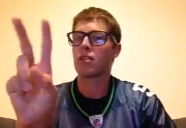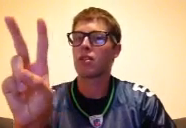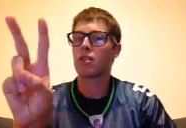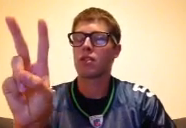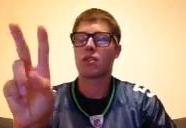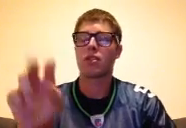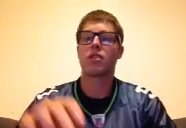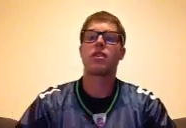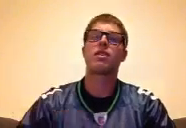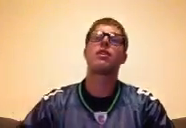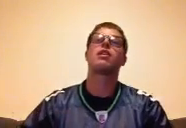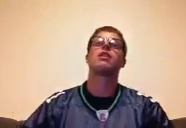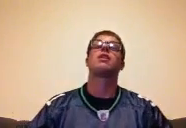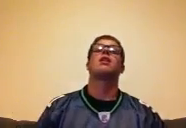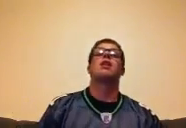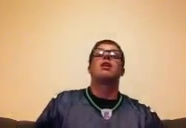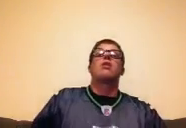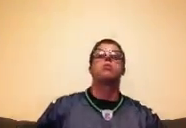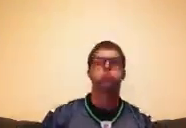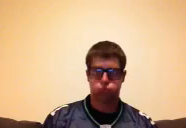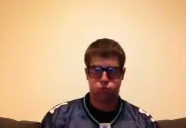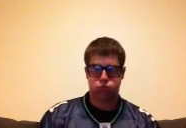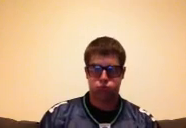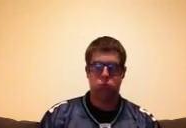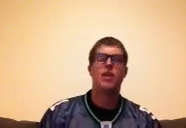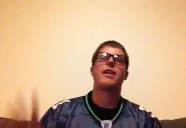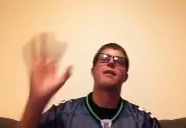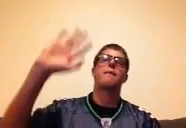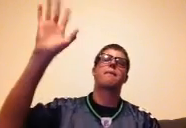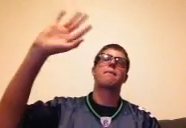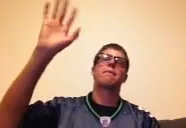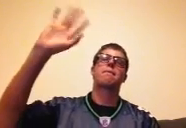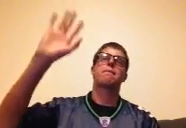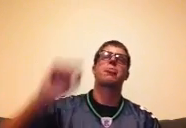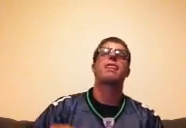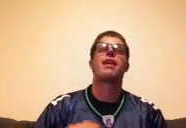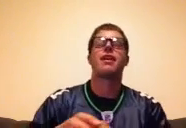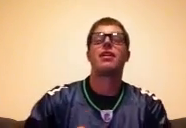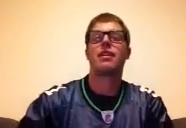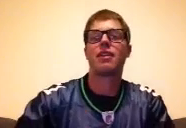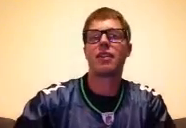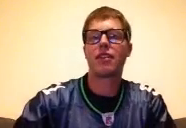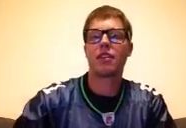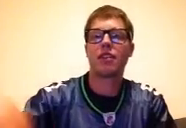bunhead, huh? Give me all you got. An all-new Bunhead, every Monday at 9, 8 Central, only on